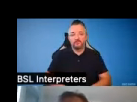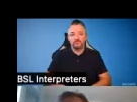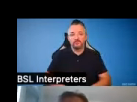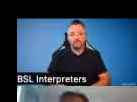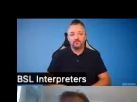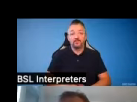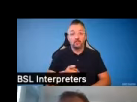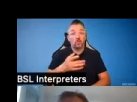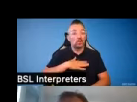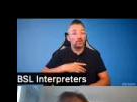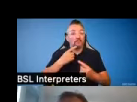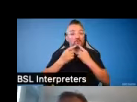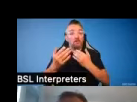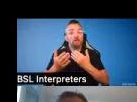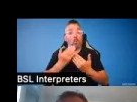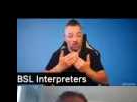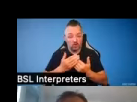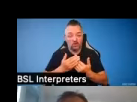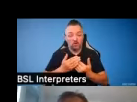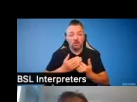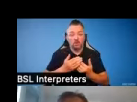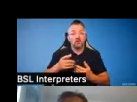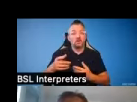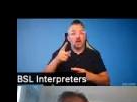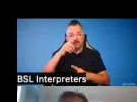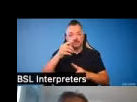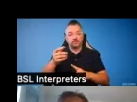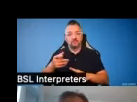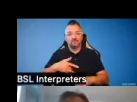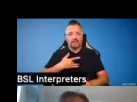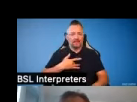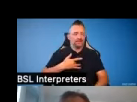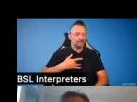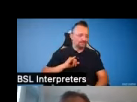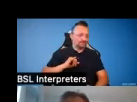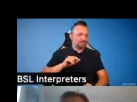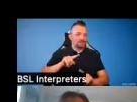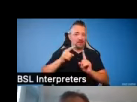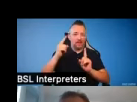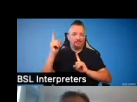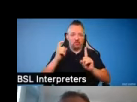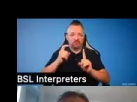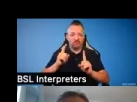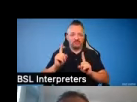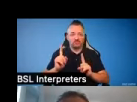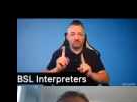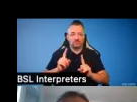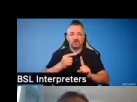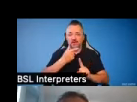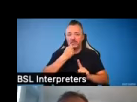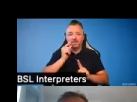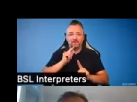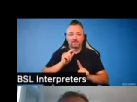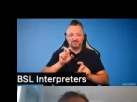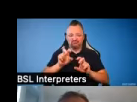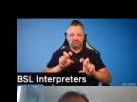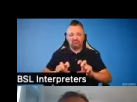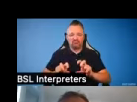look at slides to make you feel uncomfortable, showing pictures of people's lesions, those